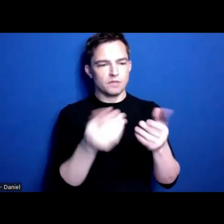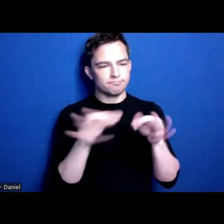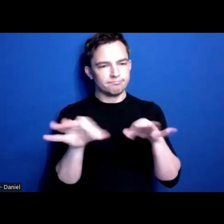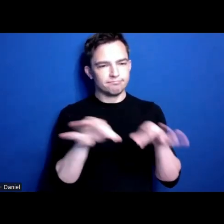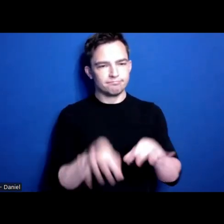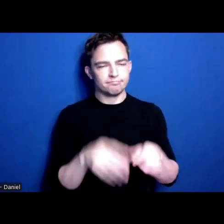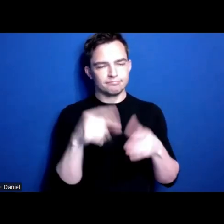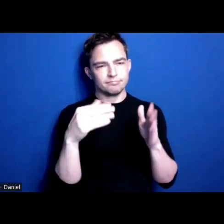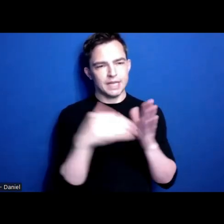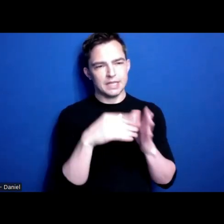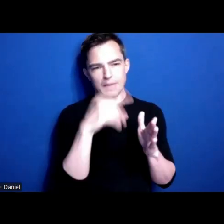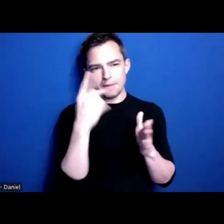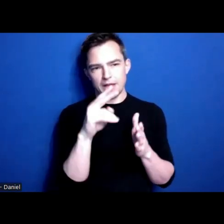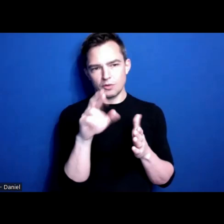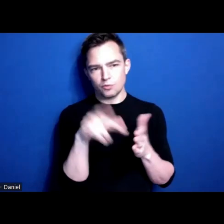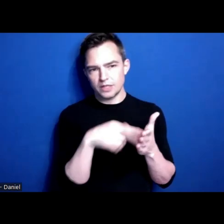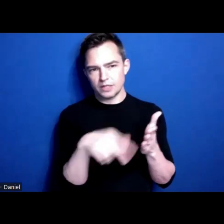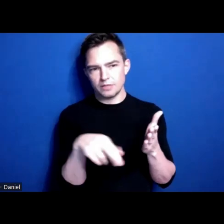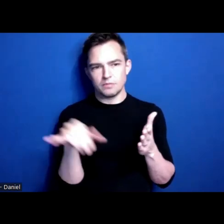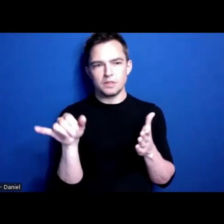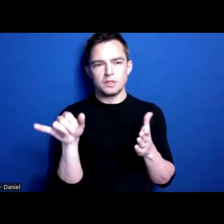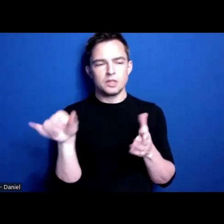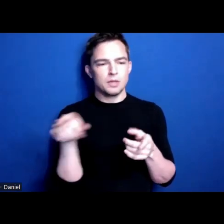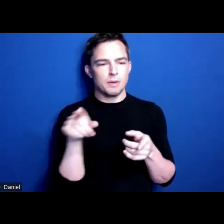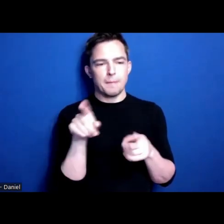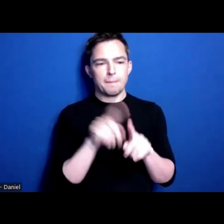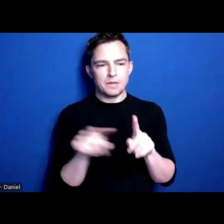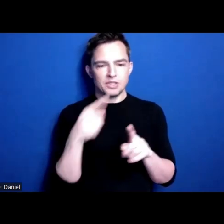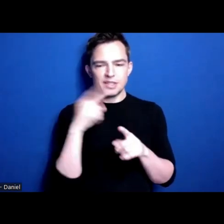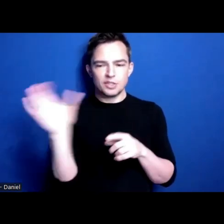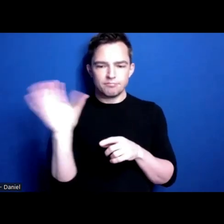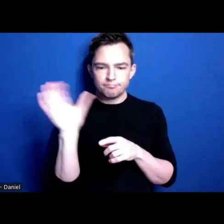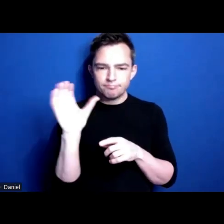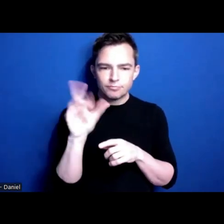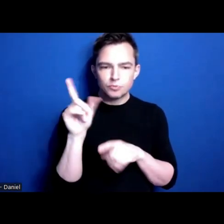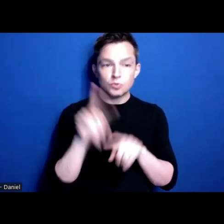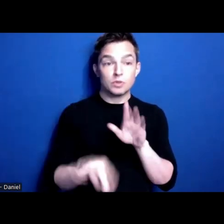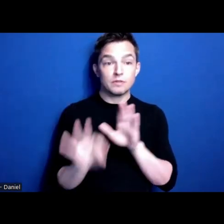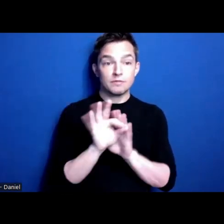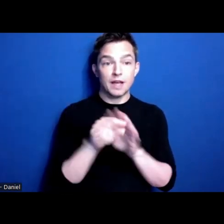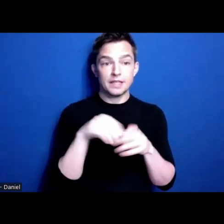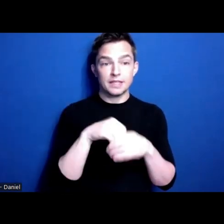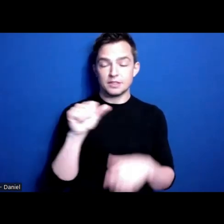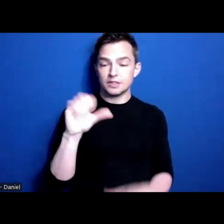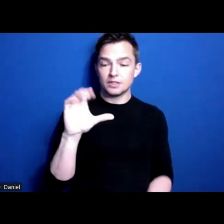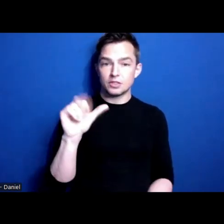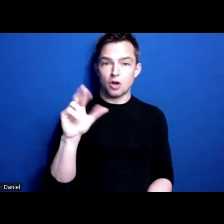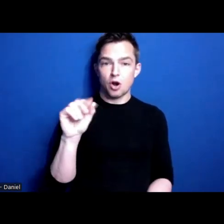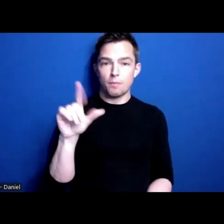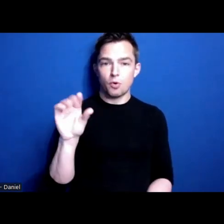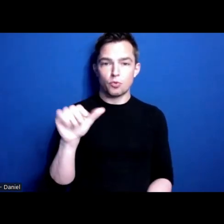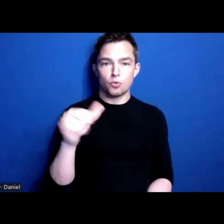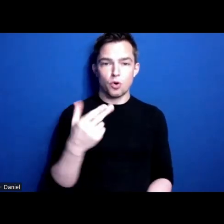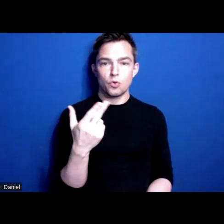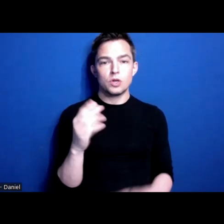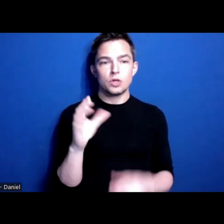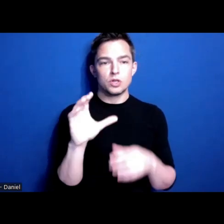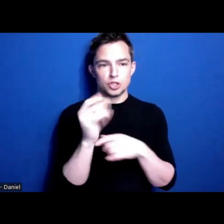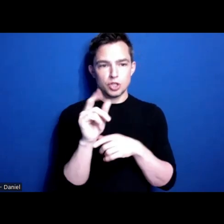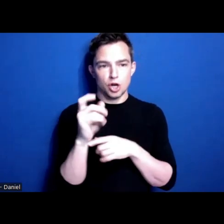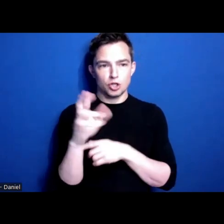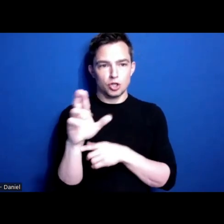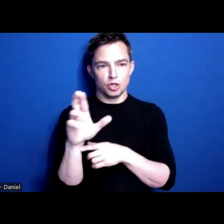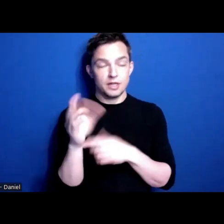she also added that she was unable to locate such a definition in the Scarborough Charter, quote, even though it's talked about all